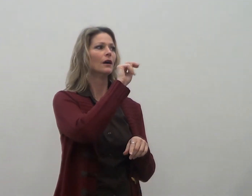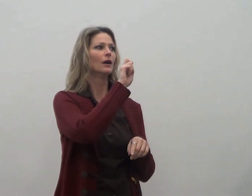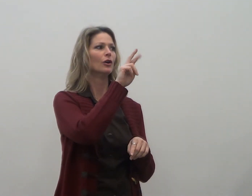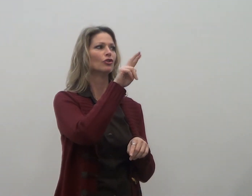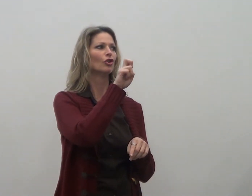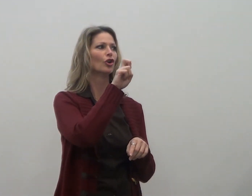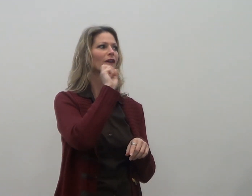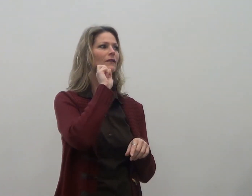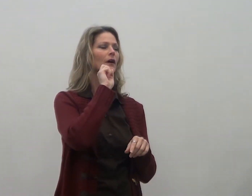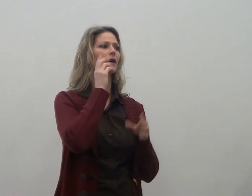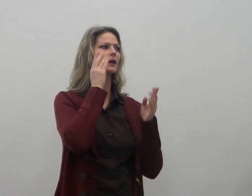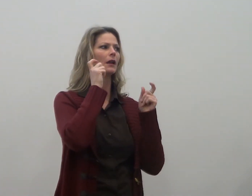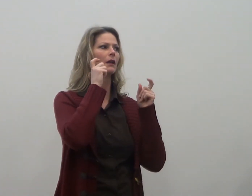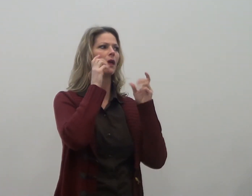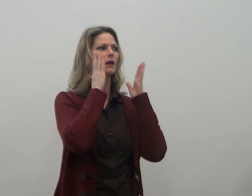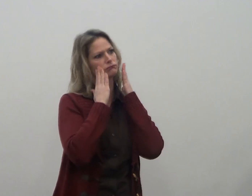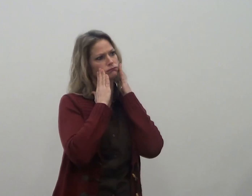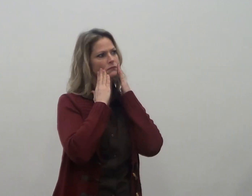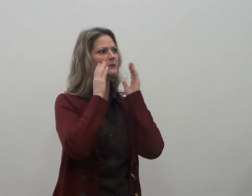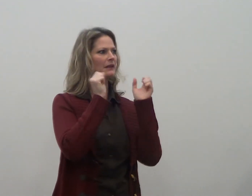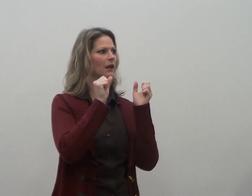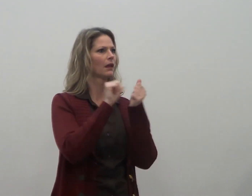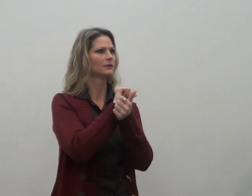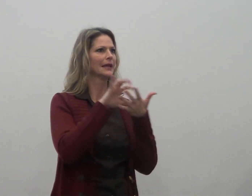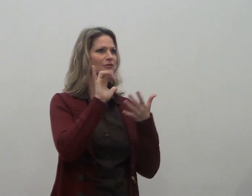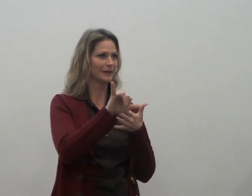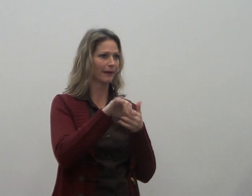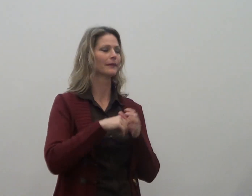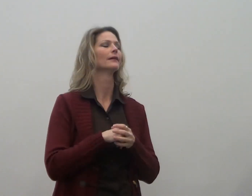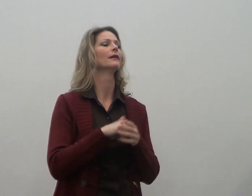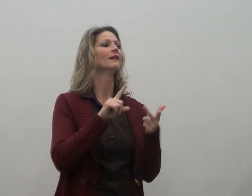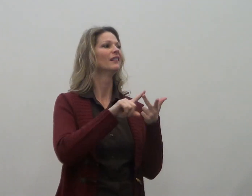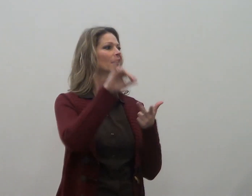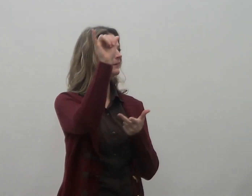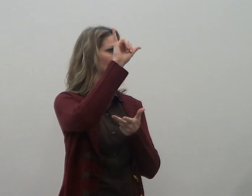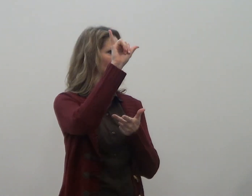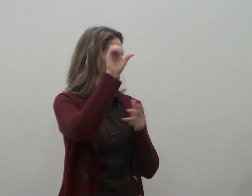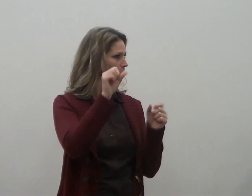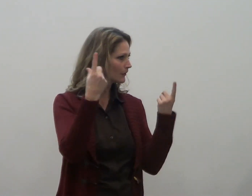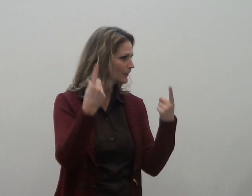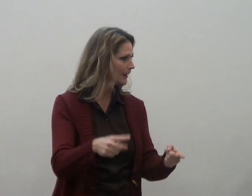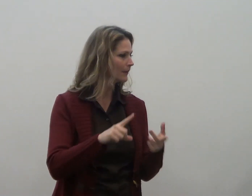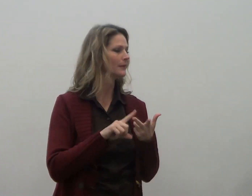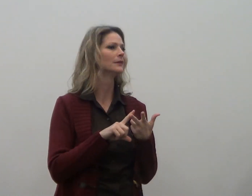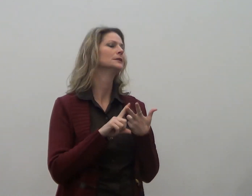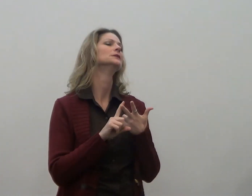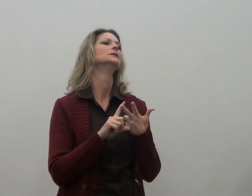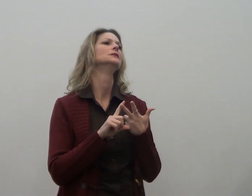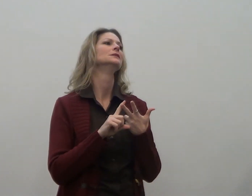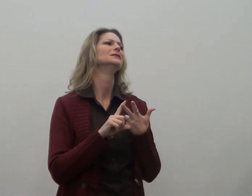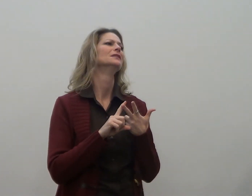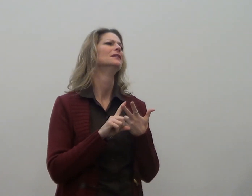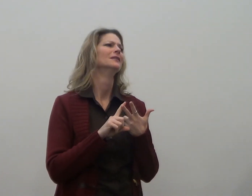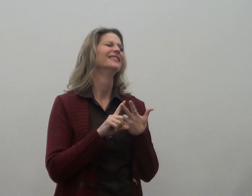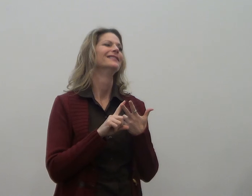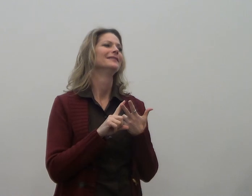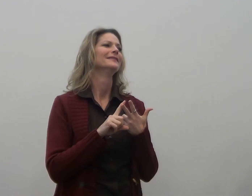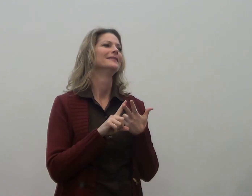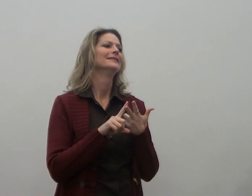this surgery. You also risk an infection when the surgery is complete. There are a bunch of other side effects